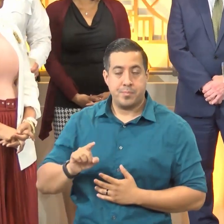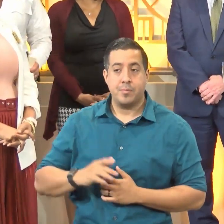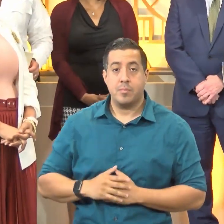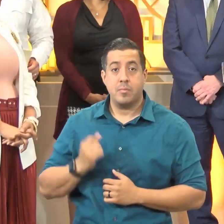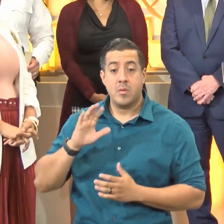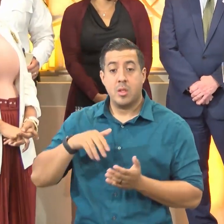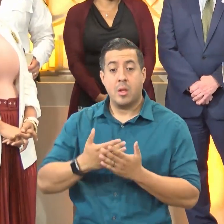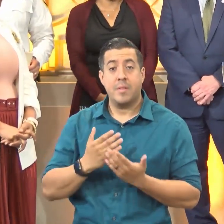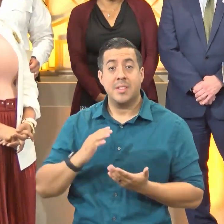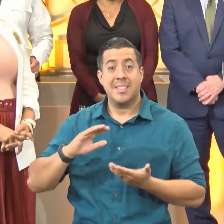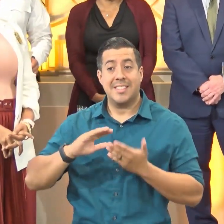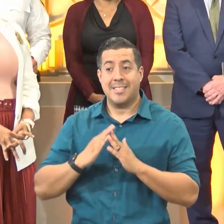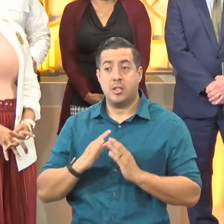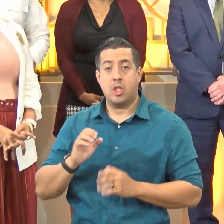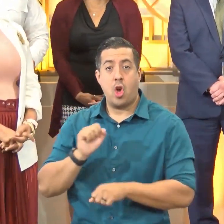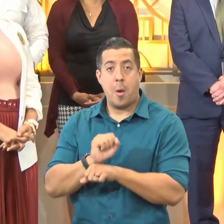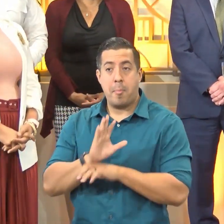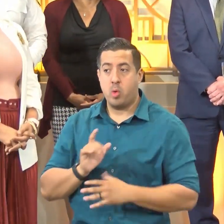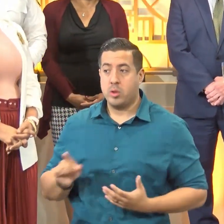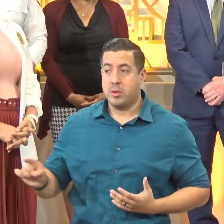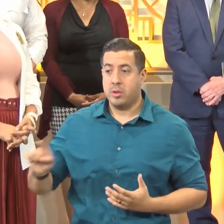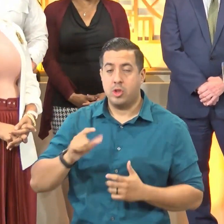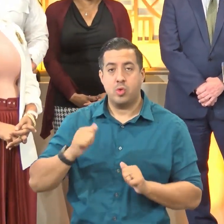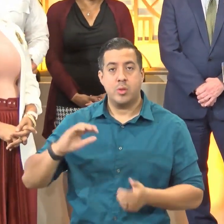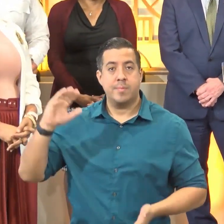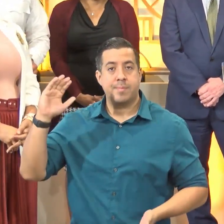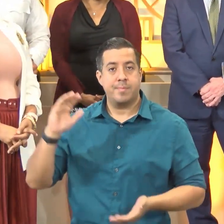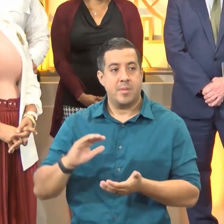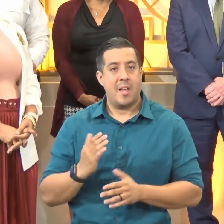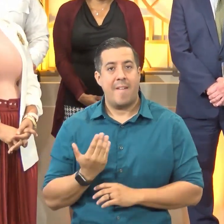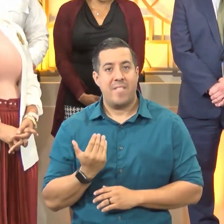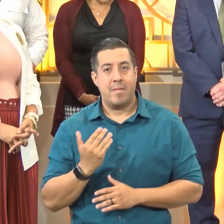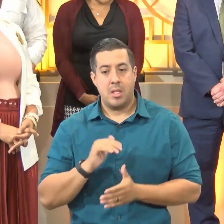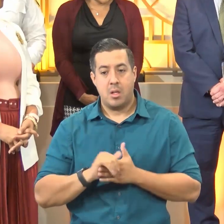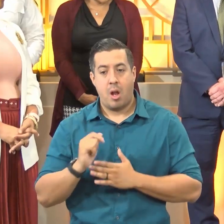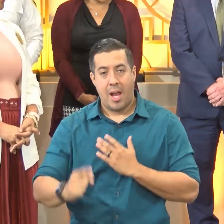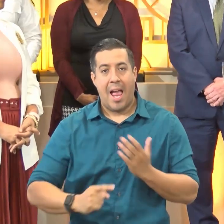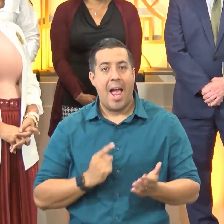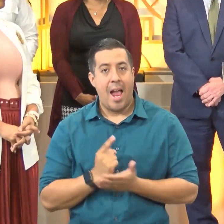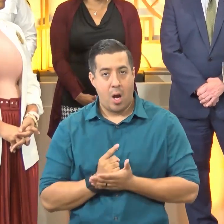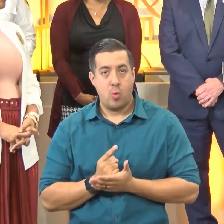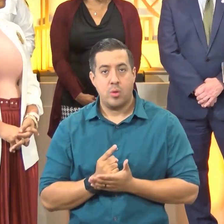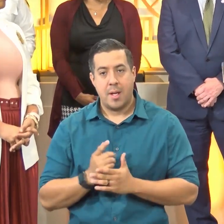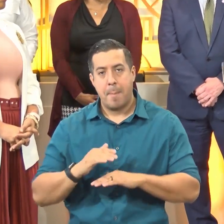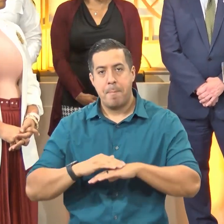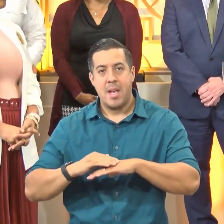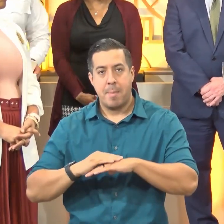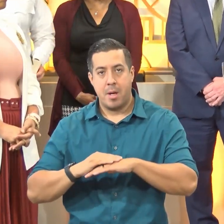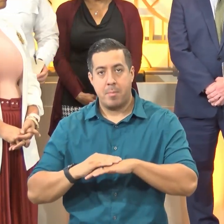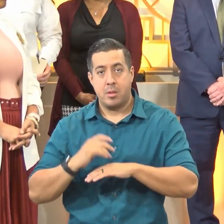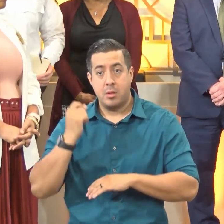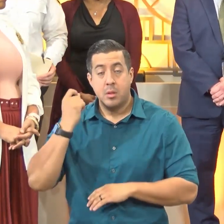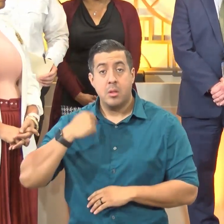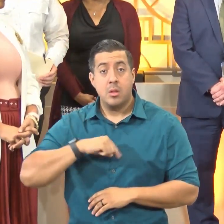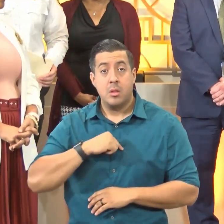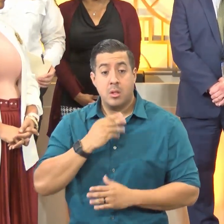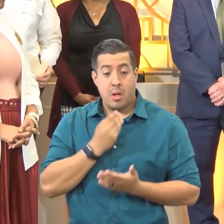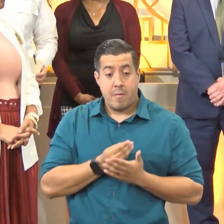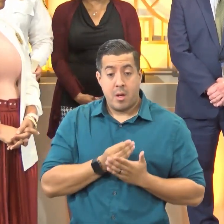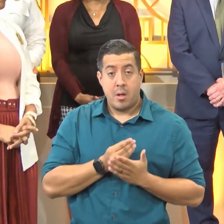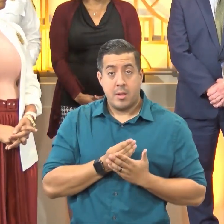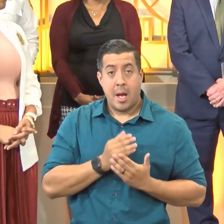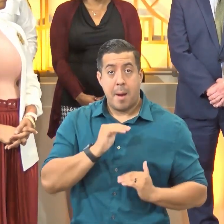of our city employees to a minimum of $15 per hour. Our fund balance is strong,